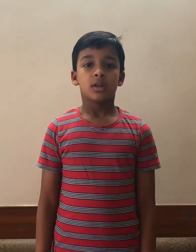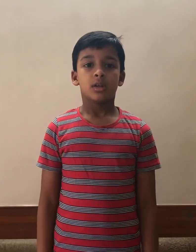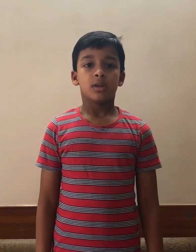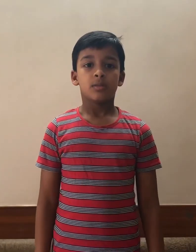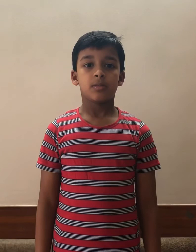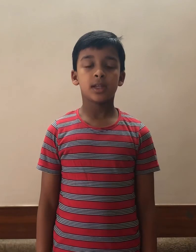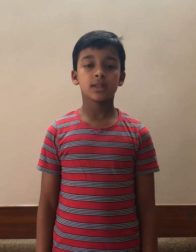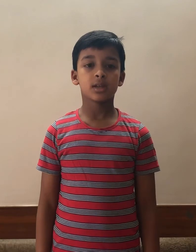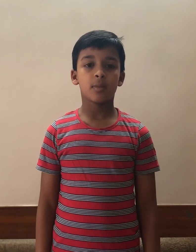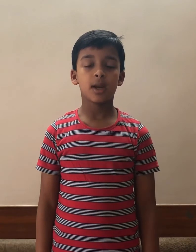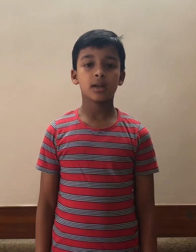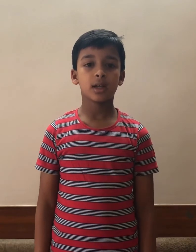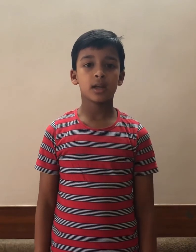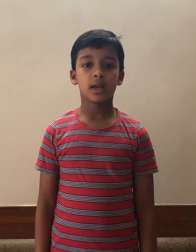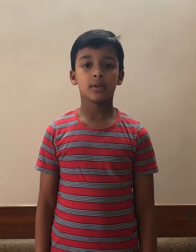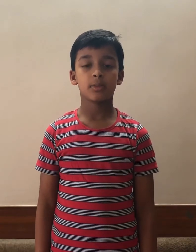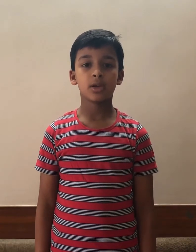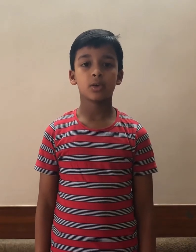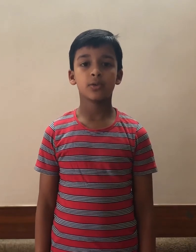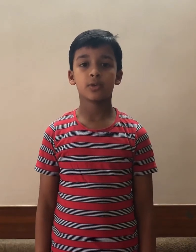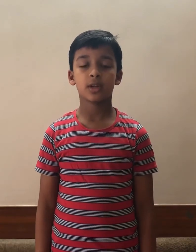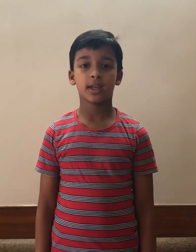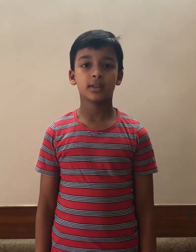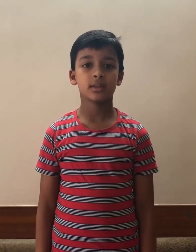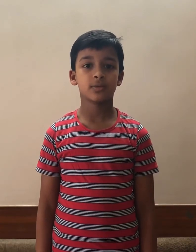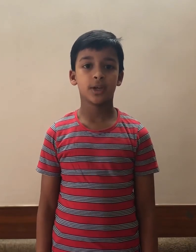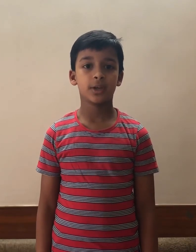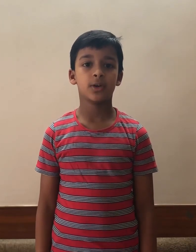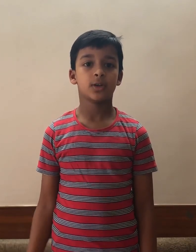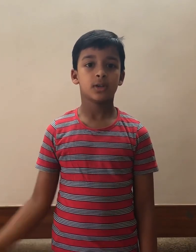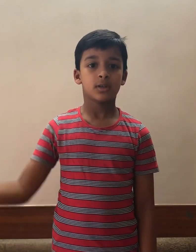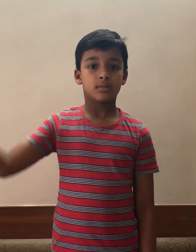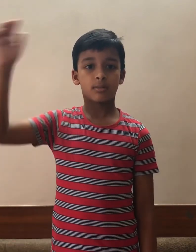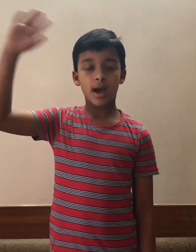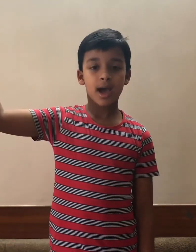Please comment and let me know if you like this video. Bye. Bye.